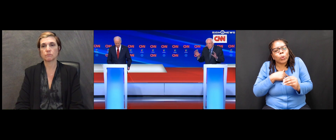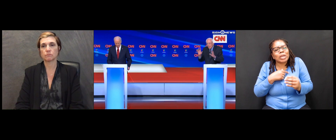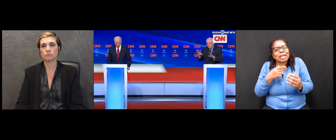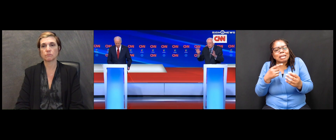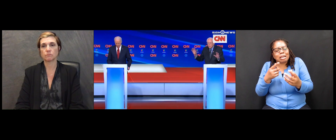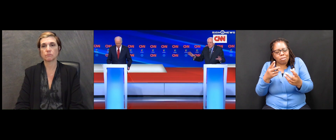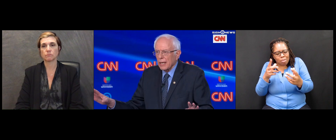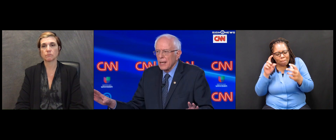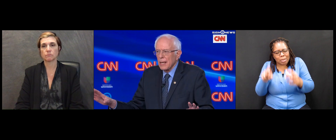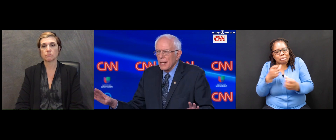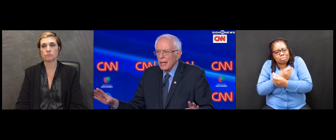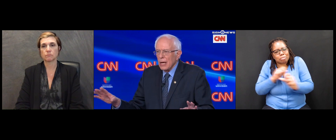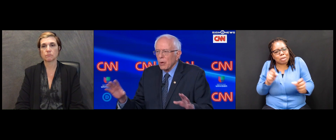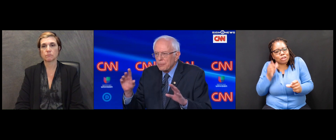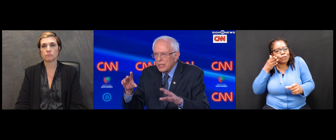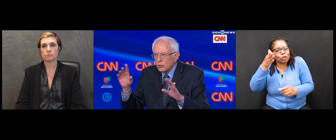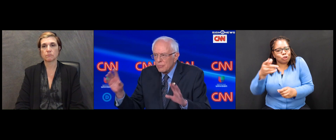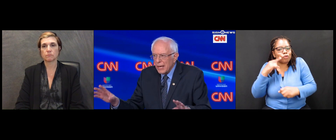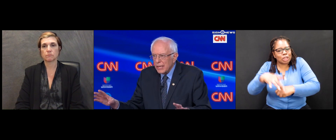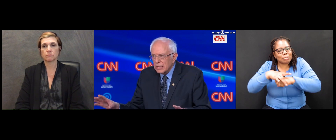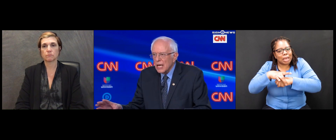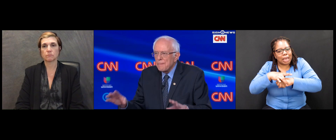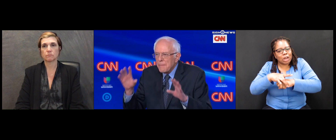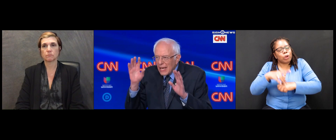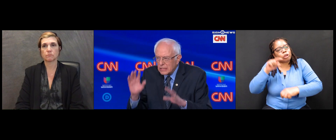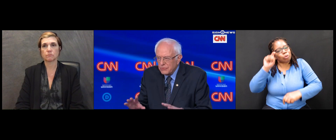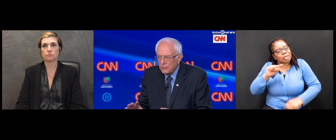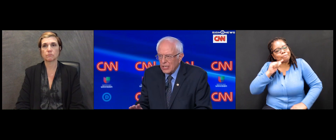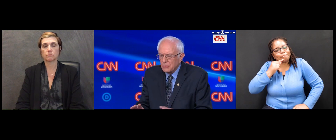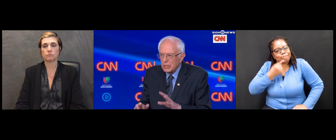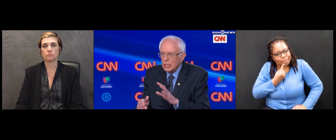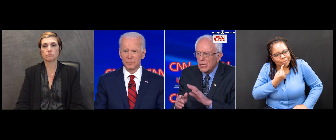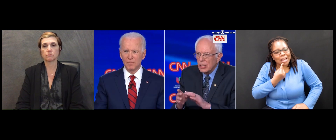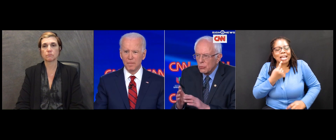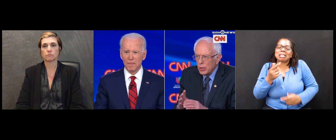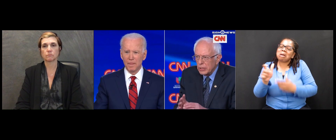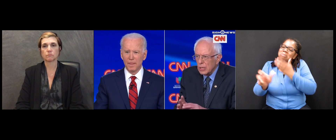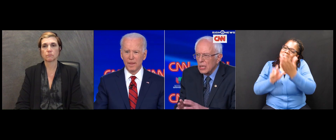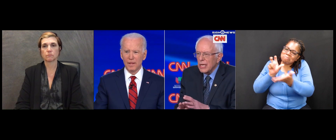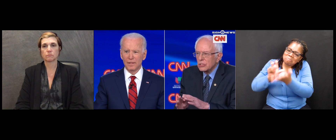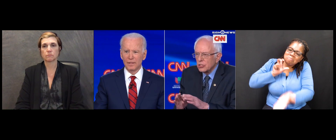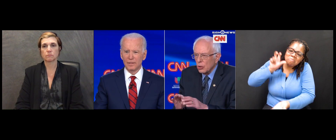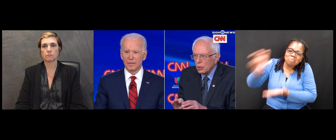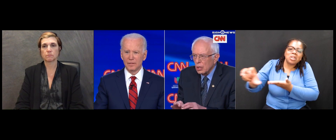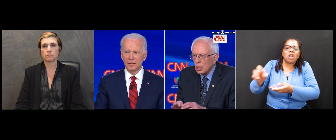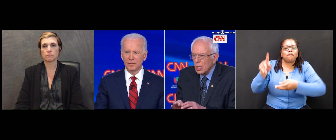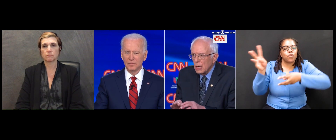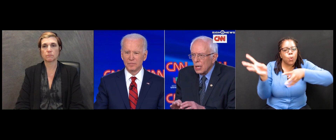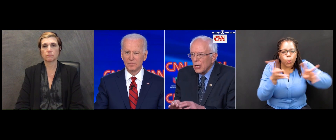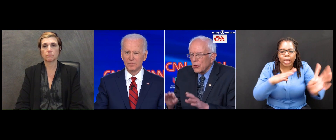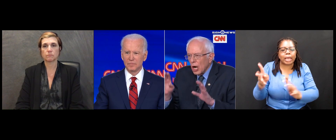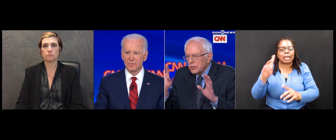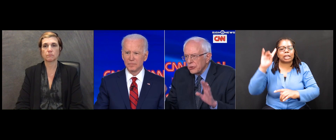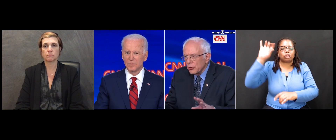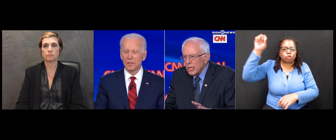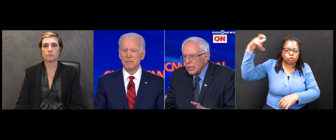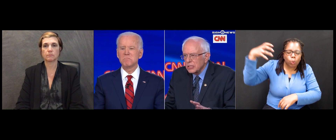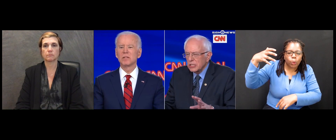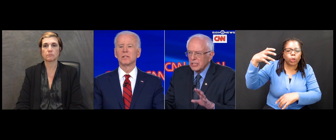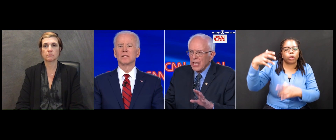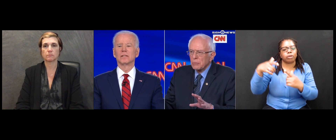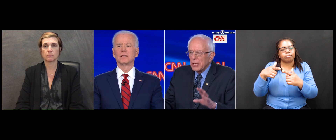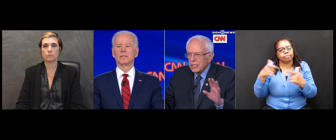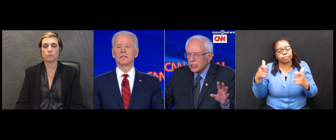planet. So we got to be dramatic. And what being dramatic is massive investments in wind, in solar,